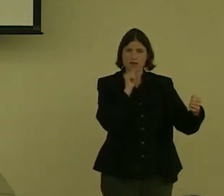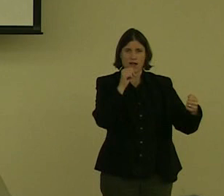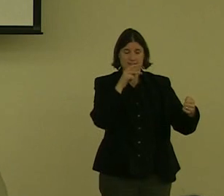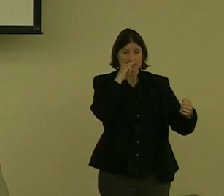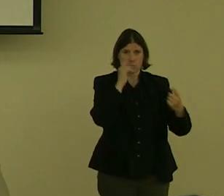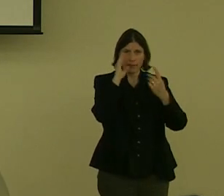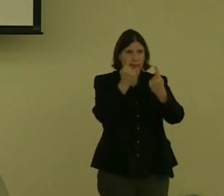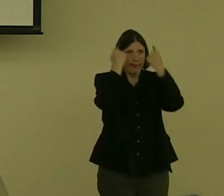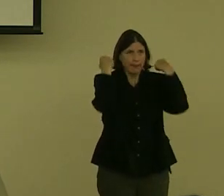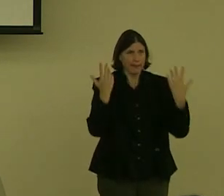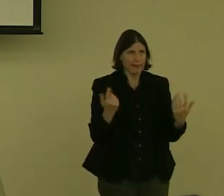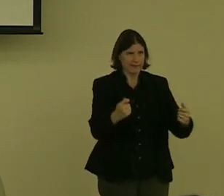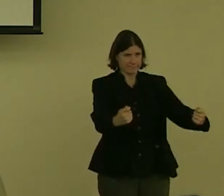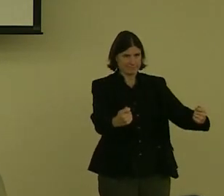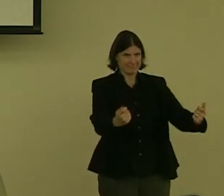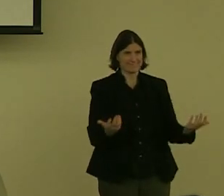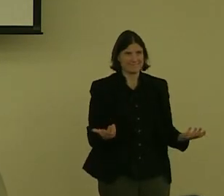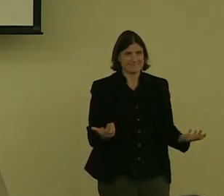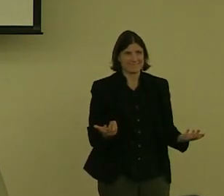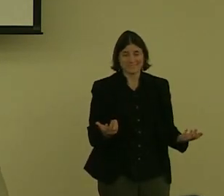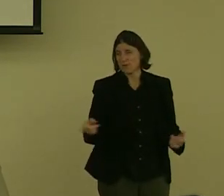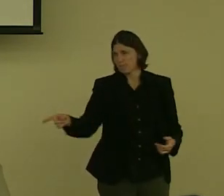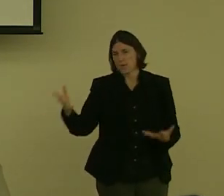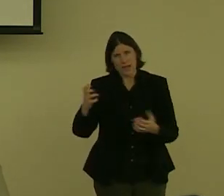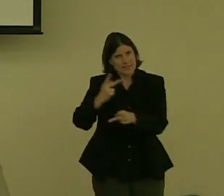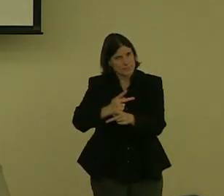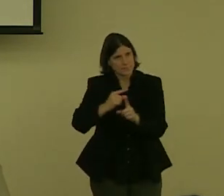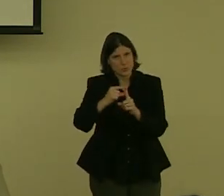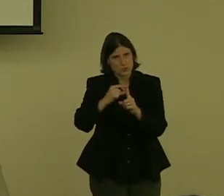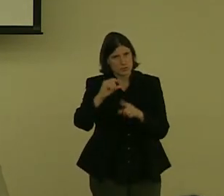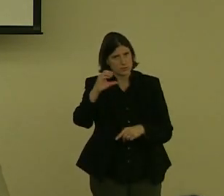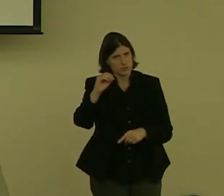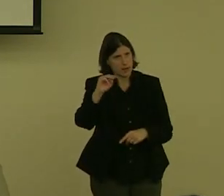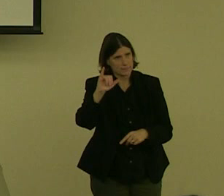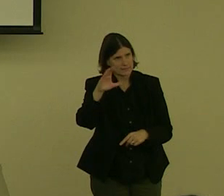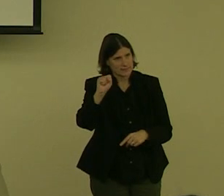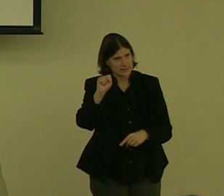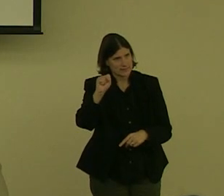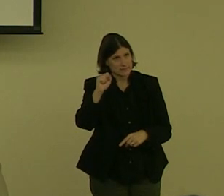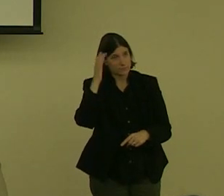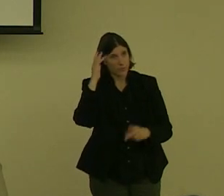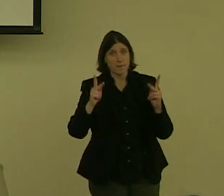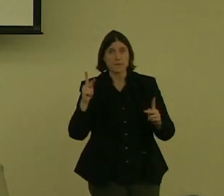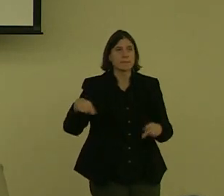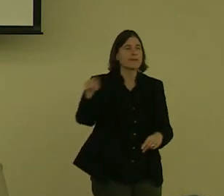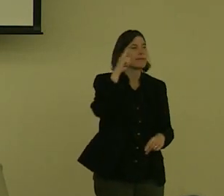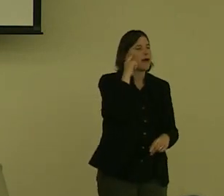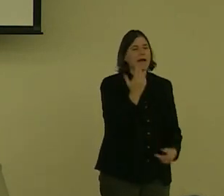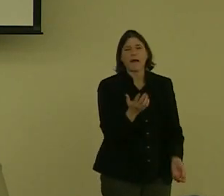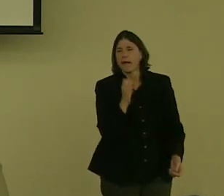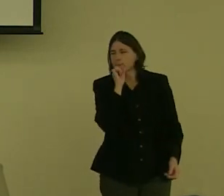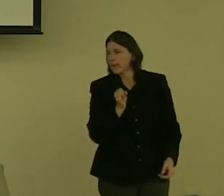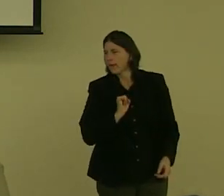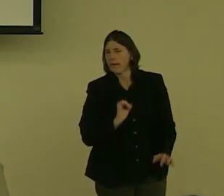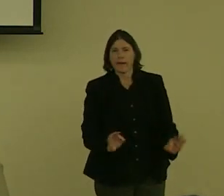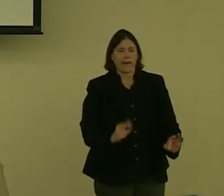I like the term graphic novel. So it's a full length. It's a novel, but it's in comic format. I guess that's fine.